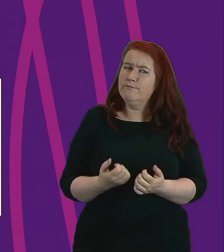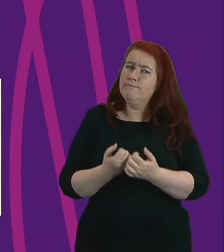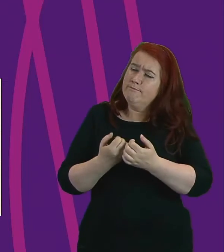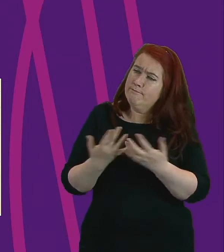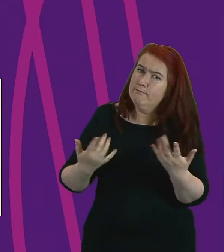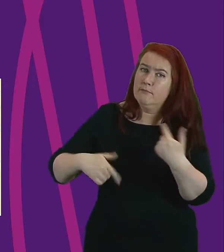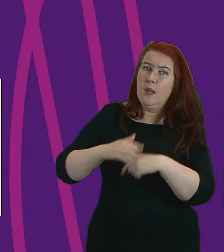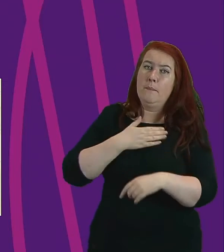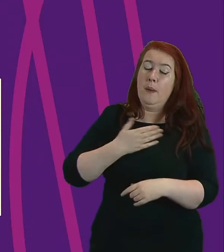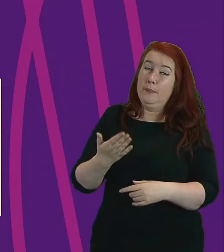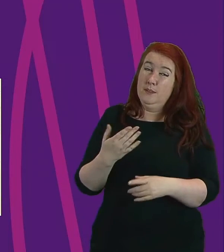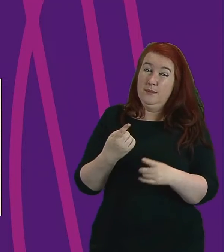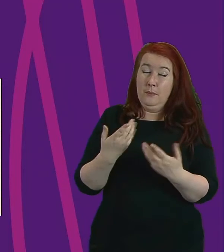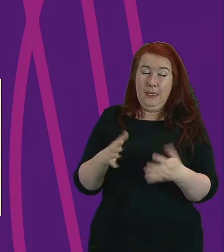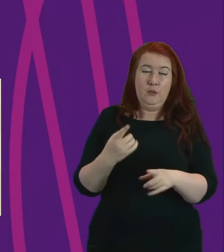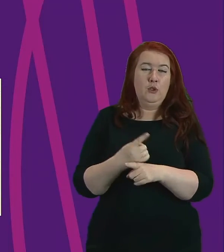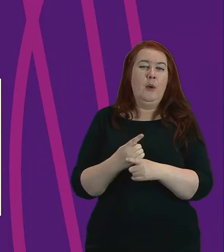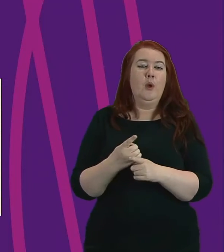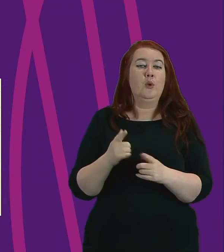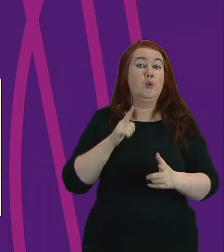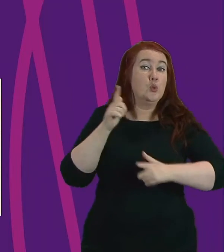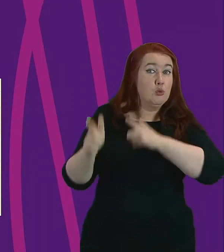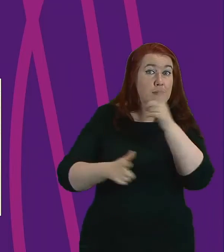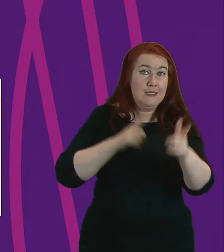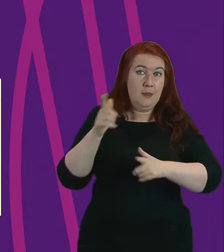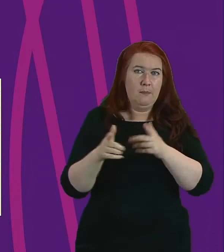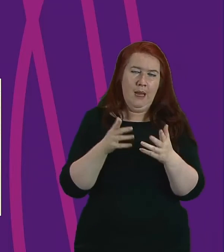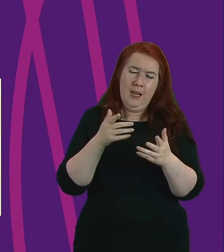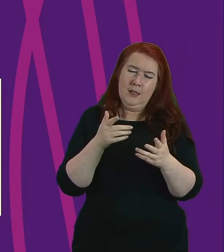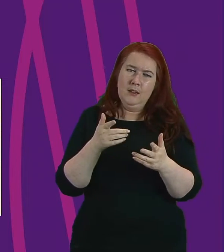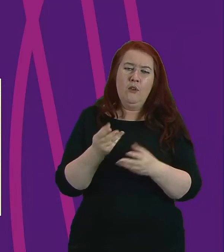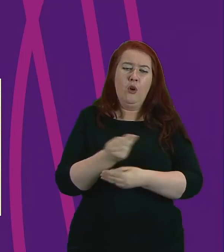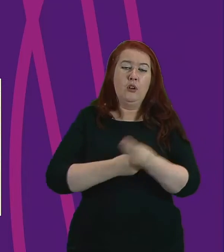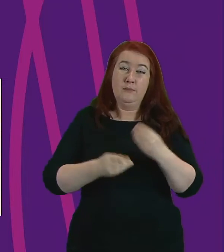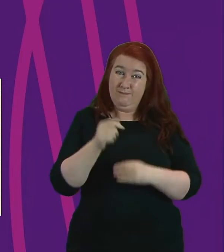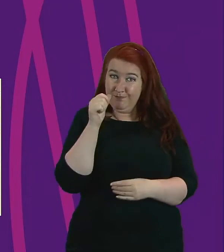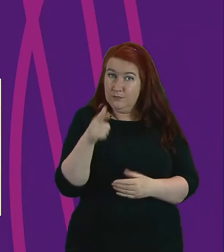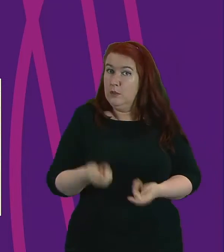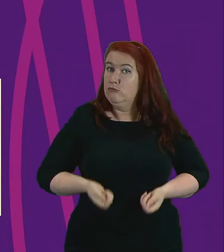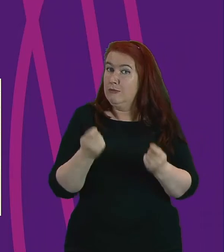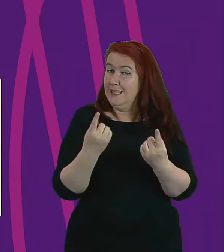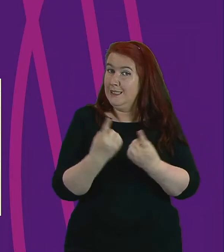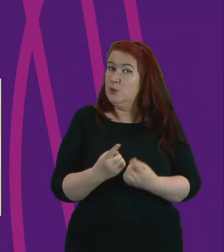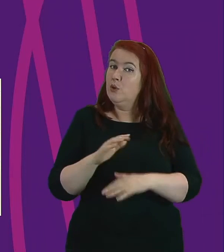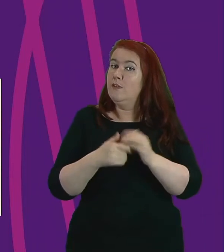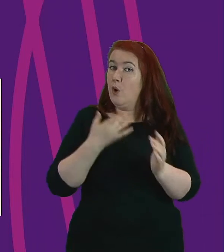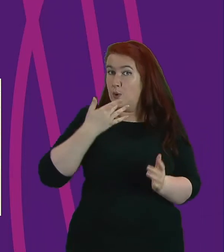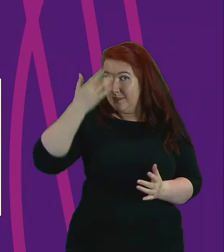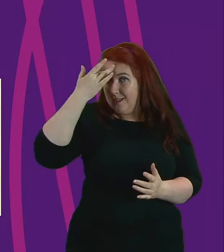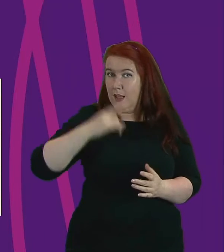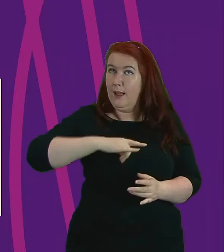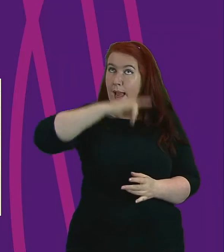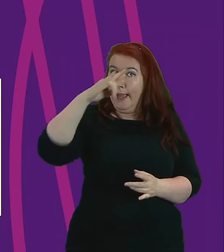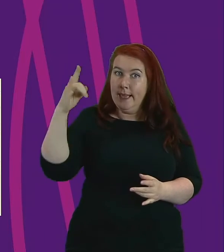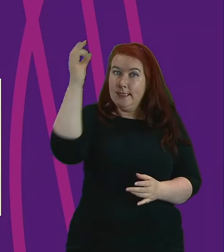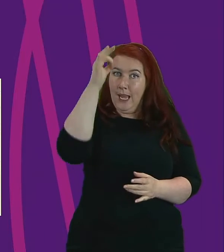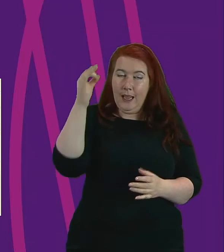about tourism, and the Cabinet Secretary for the Economy will know that last week I raised the issue of hotels closing in the Highlands and